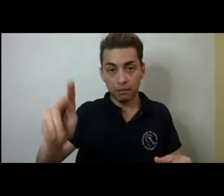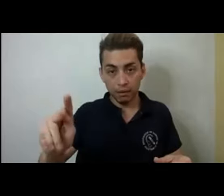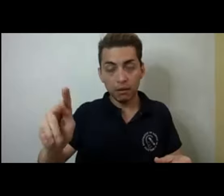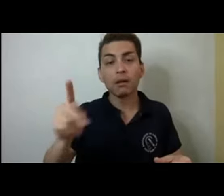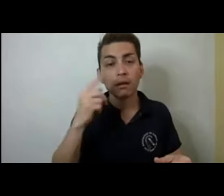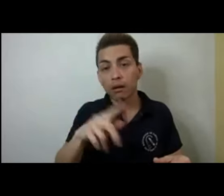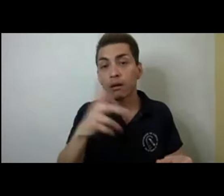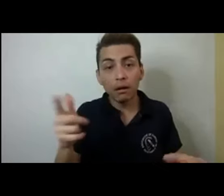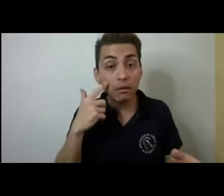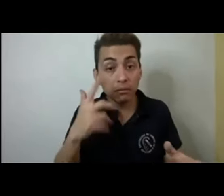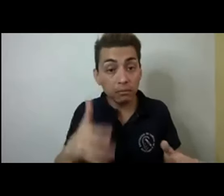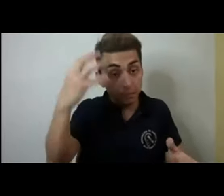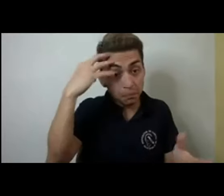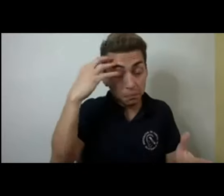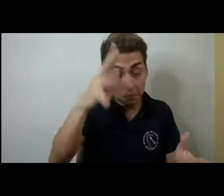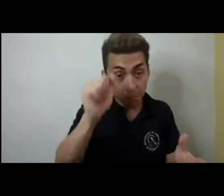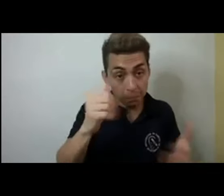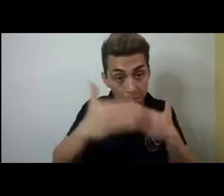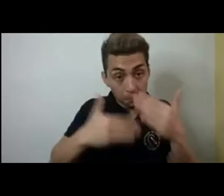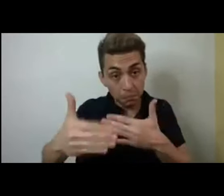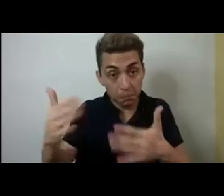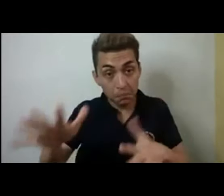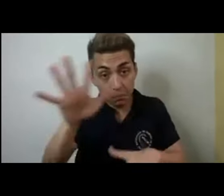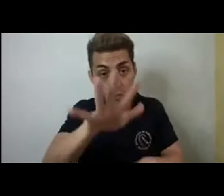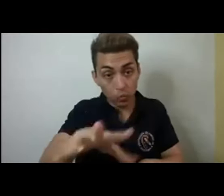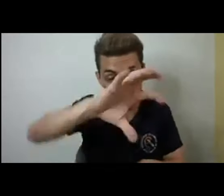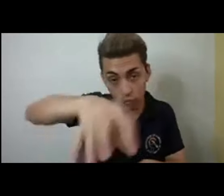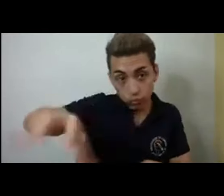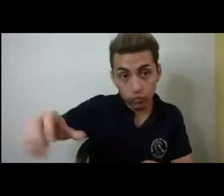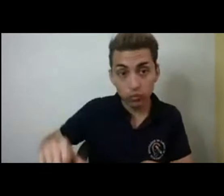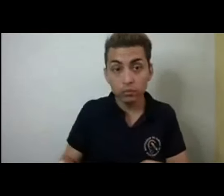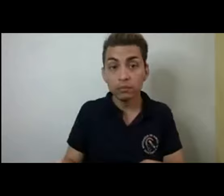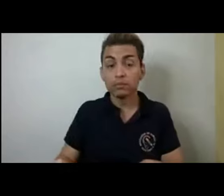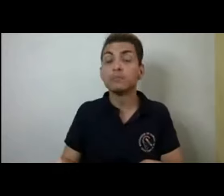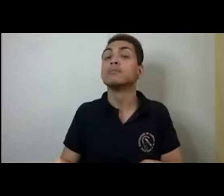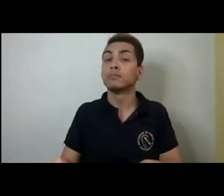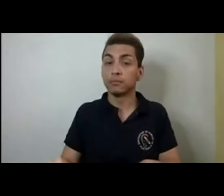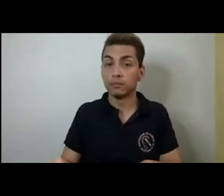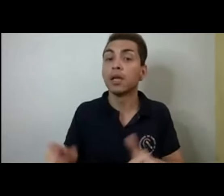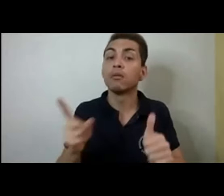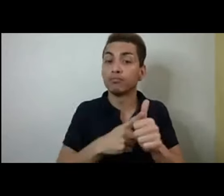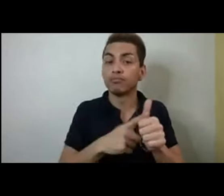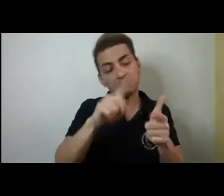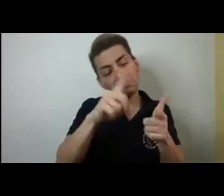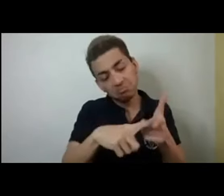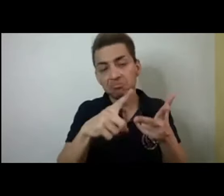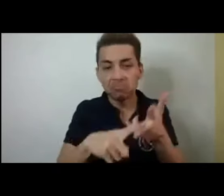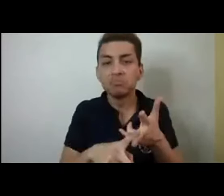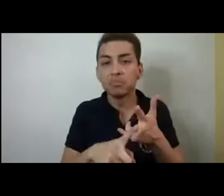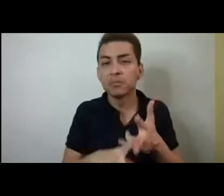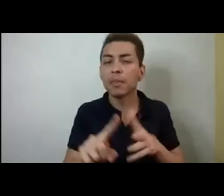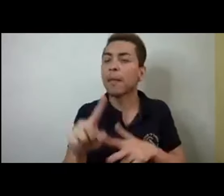conditions and capacity of these territories. This, among other factors, must be given